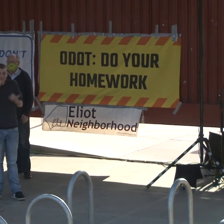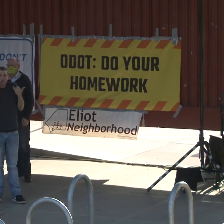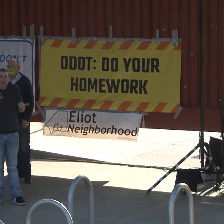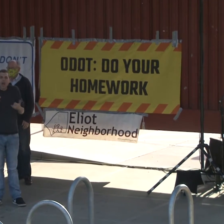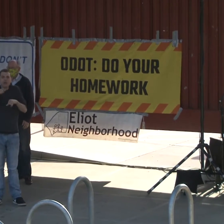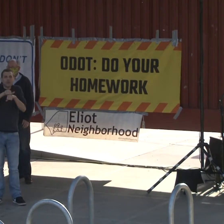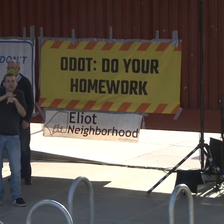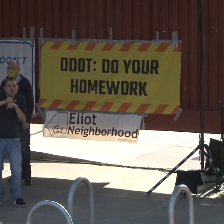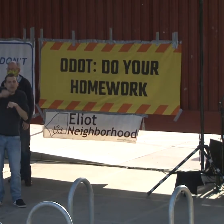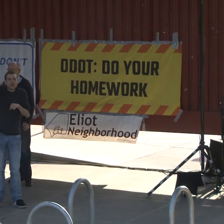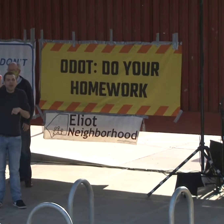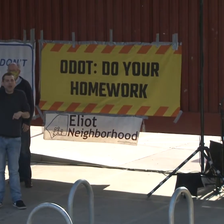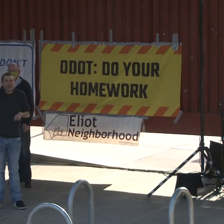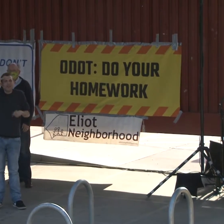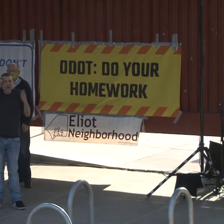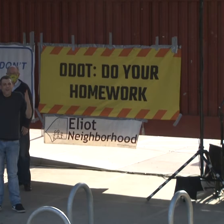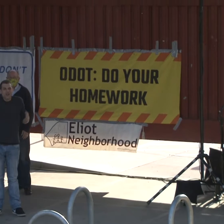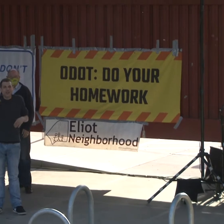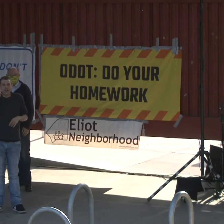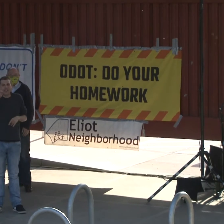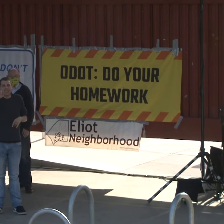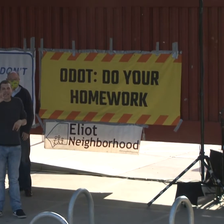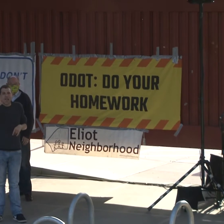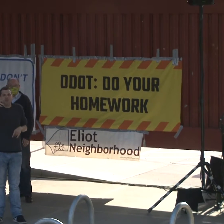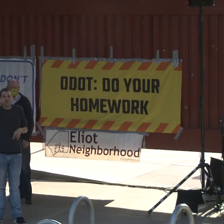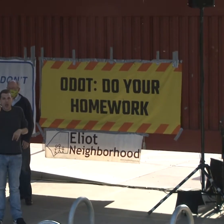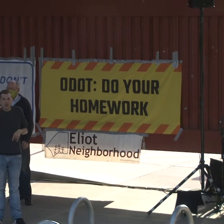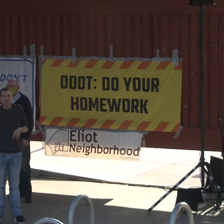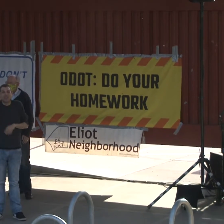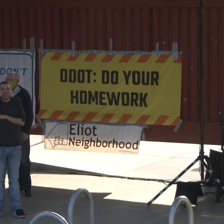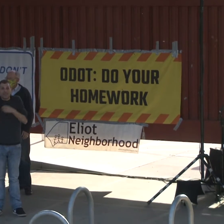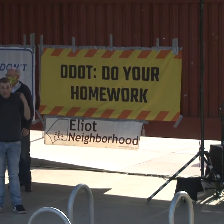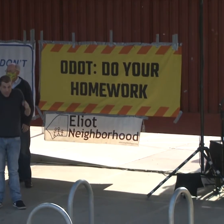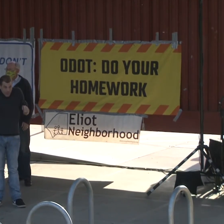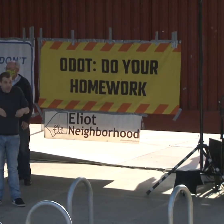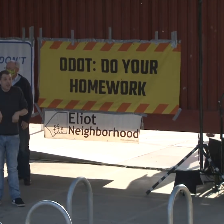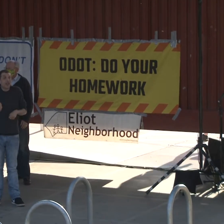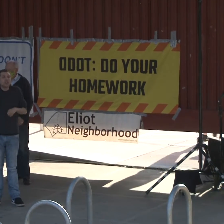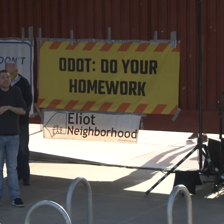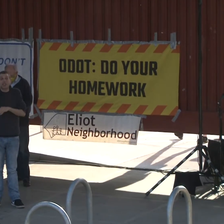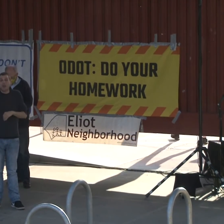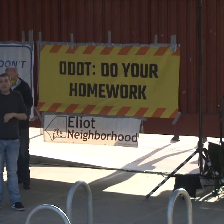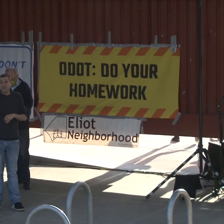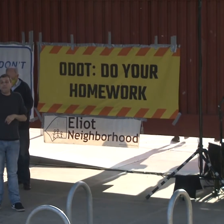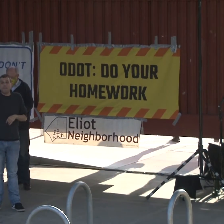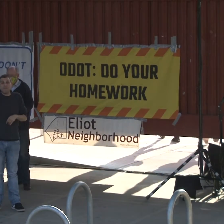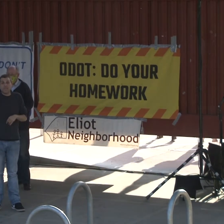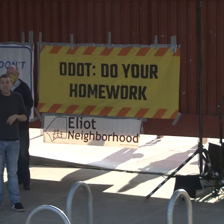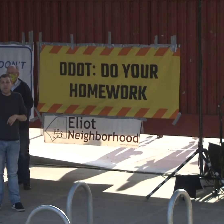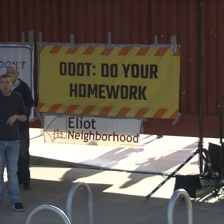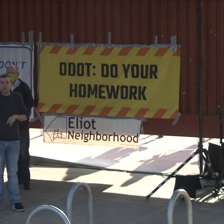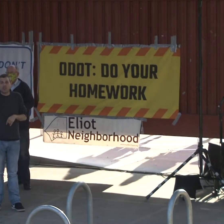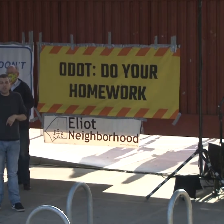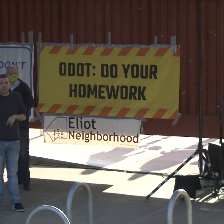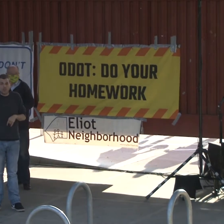to Governor Kate Brown, to Speaker Tina Kotek, to Secretary Pete Buttigieg, and to Commissioner Joanne Hardesty, and ask